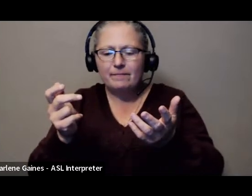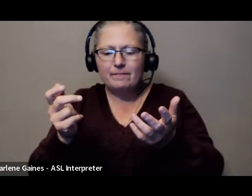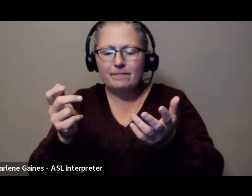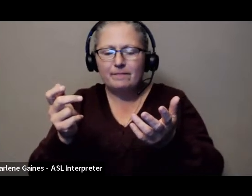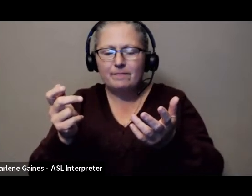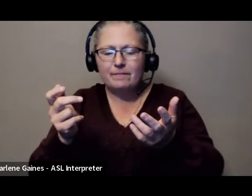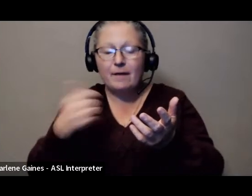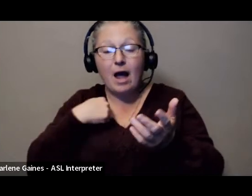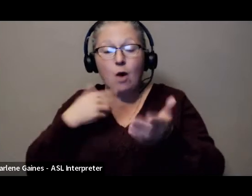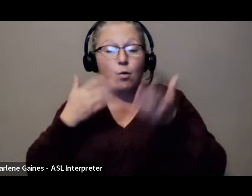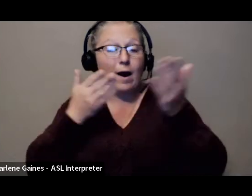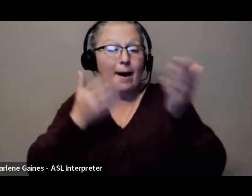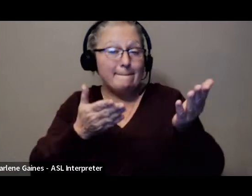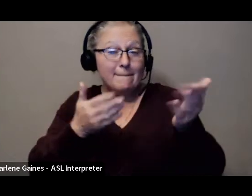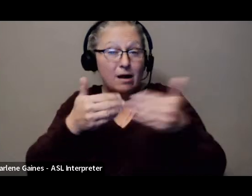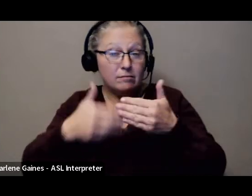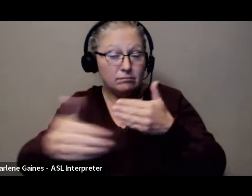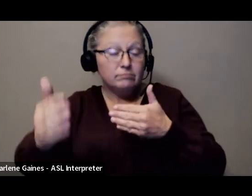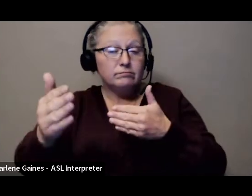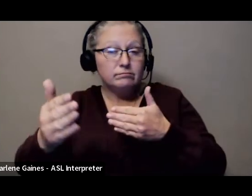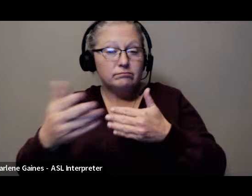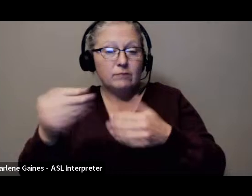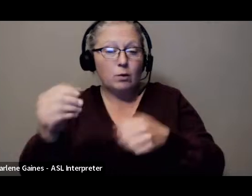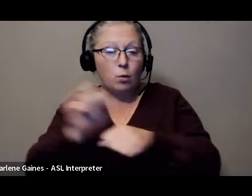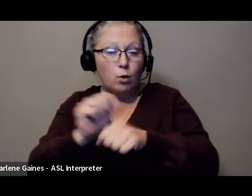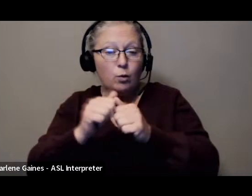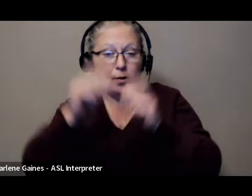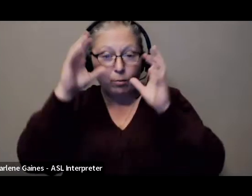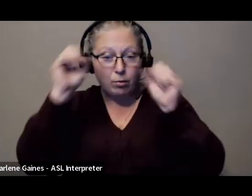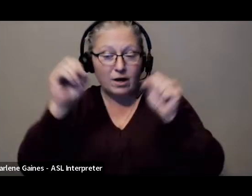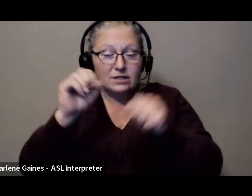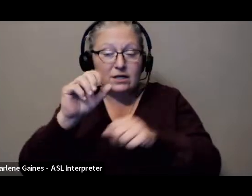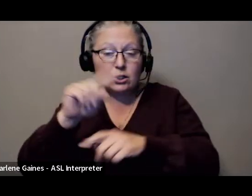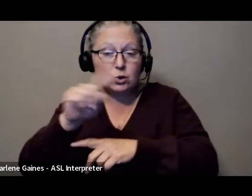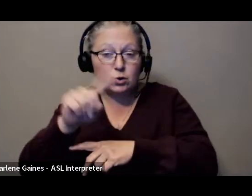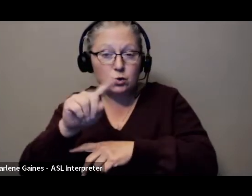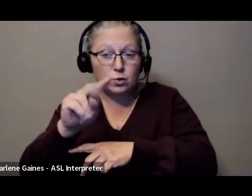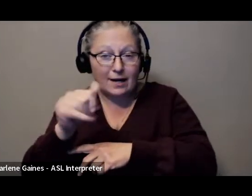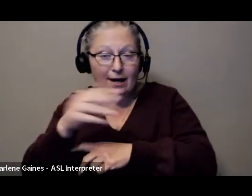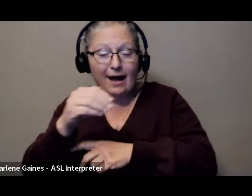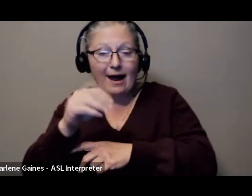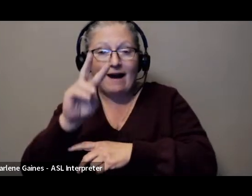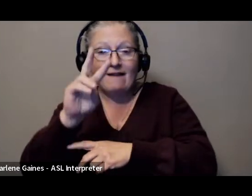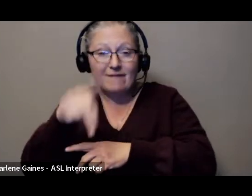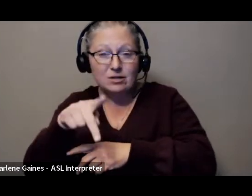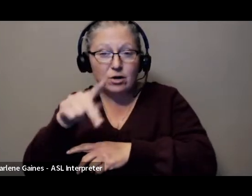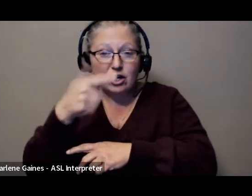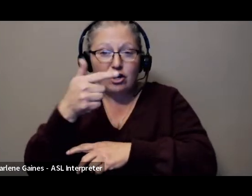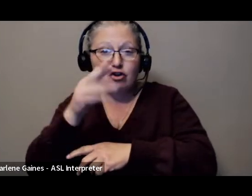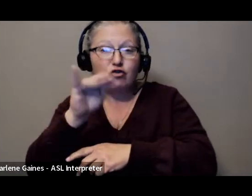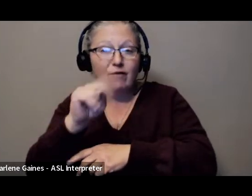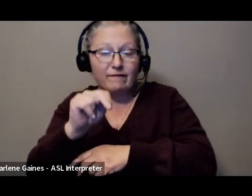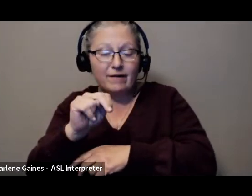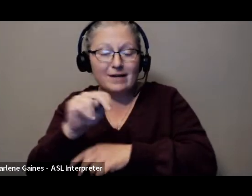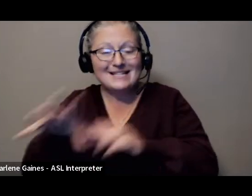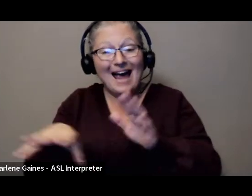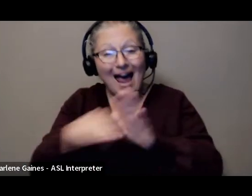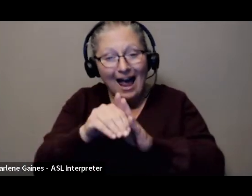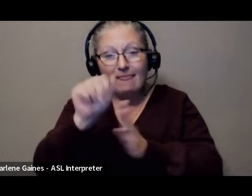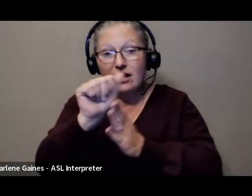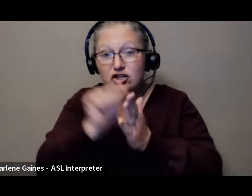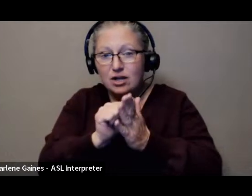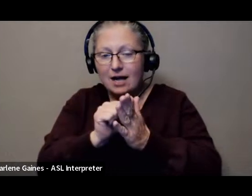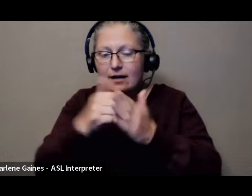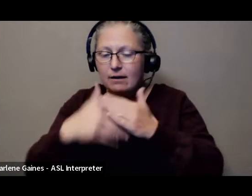What I would recommend moving forward and working with President Zuniga and Vice President Griffin is adding to our agenda